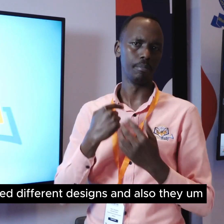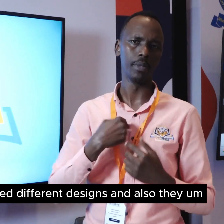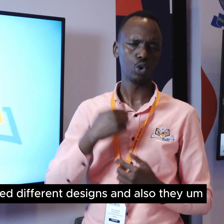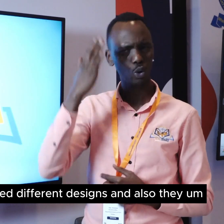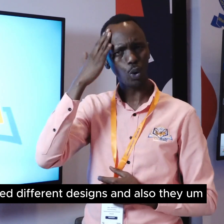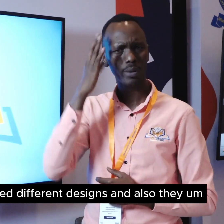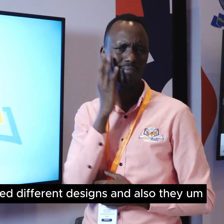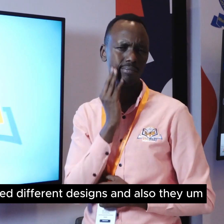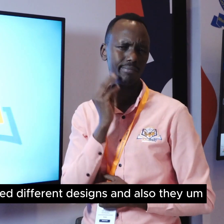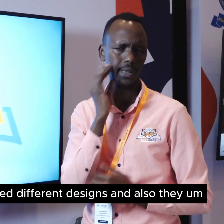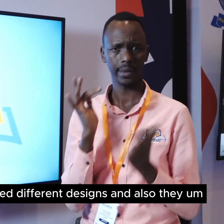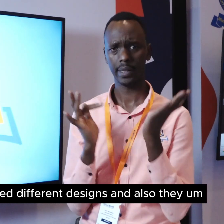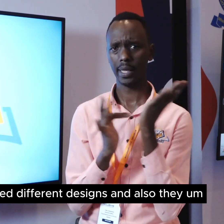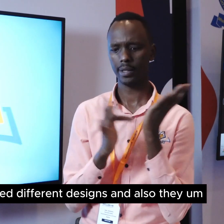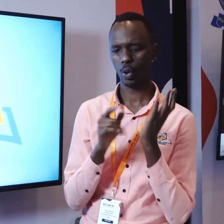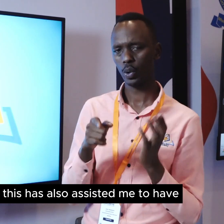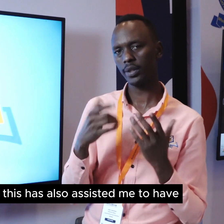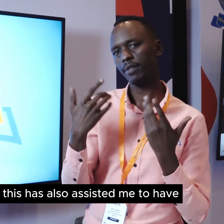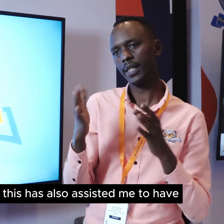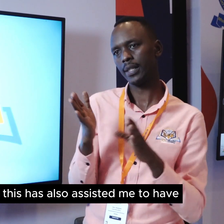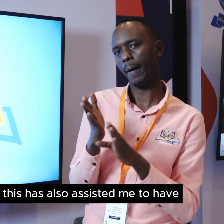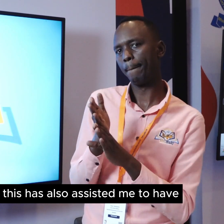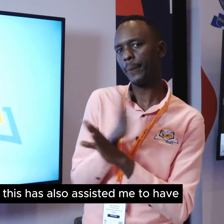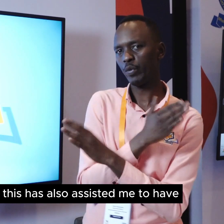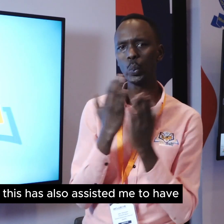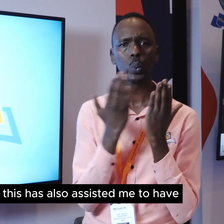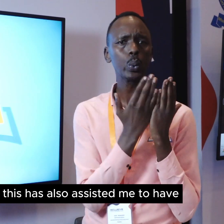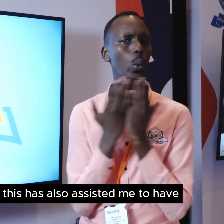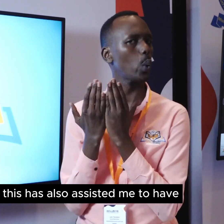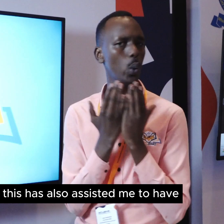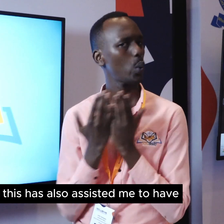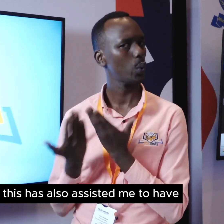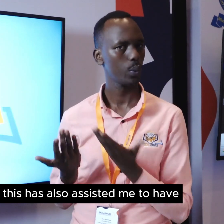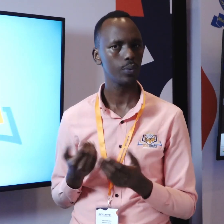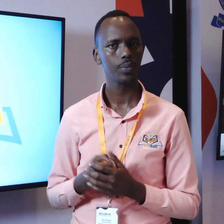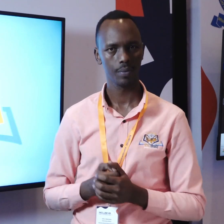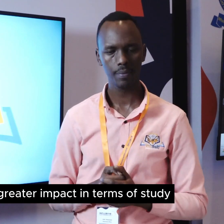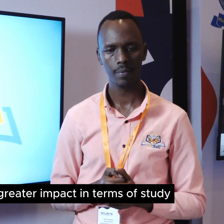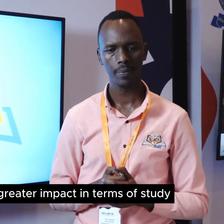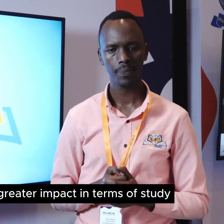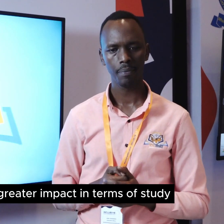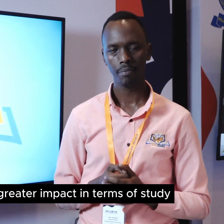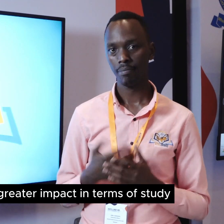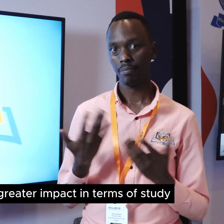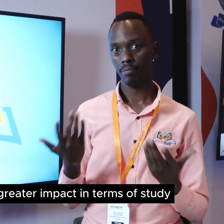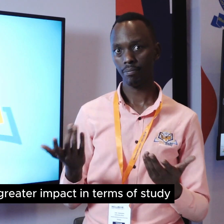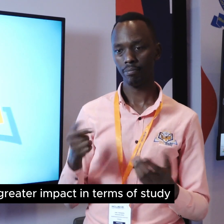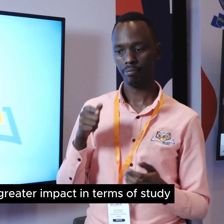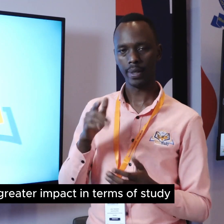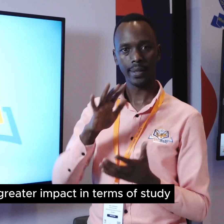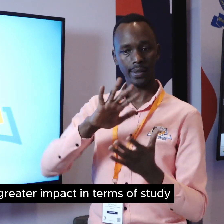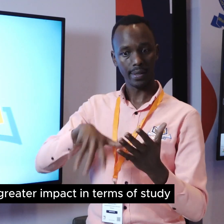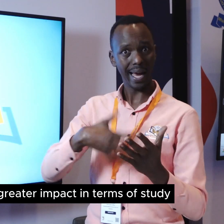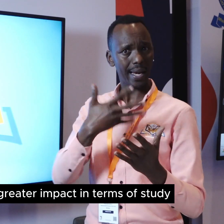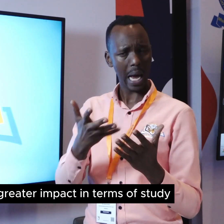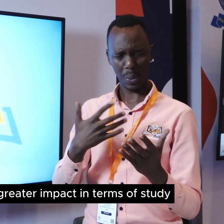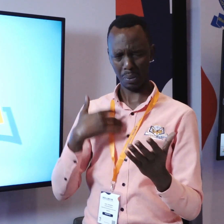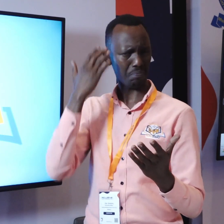also and this has also assisted me to have greater impact in terms of study